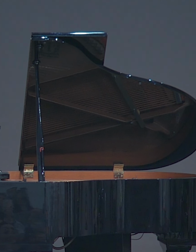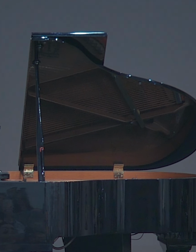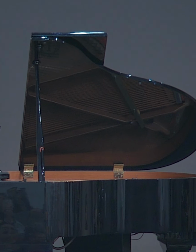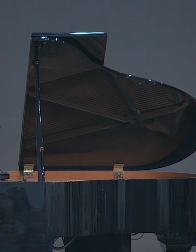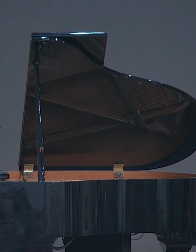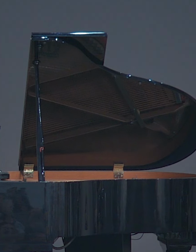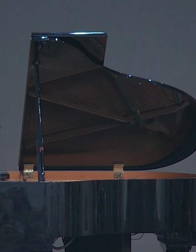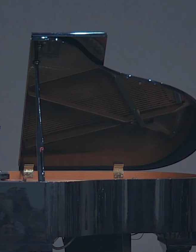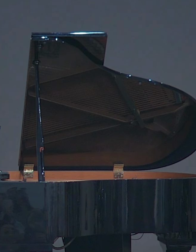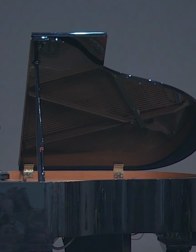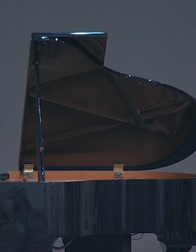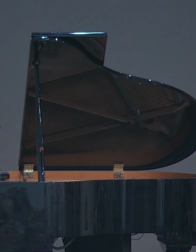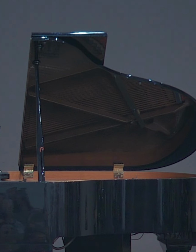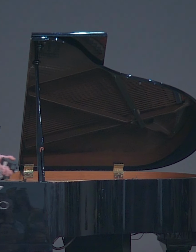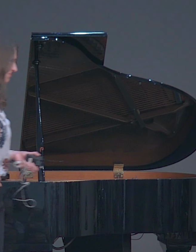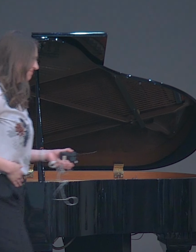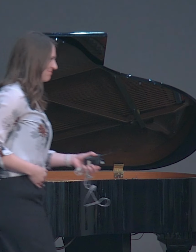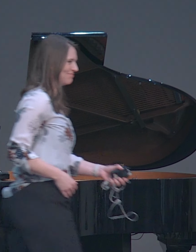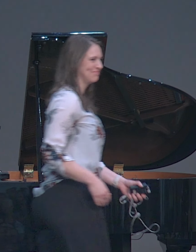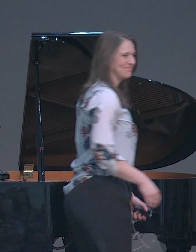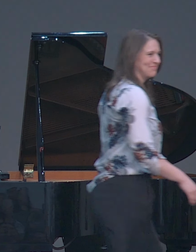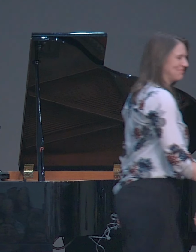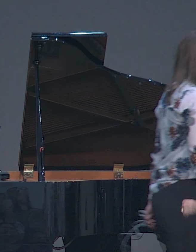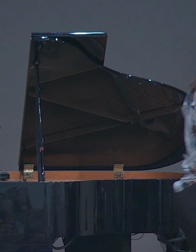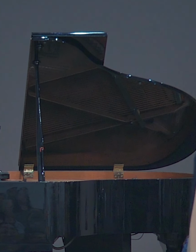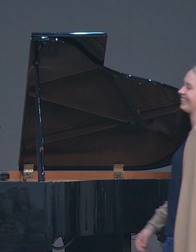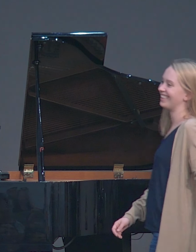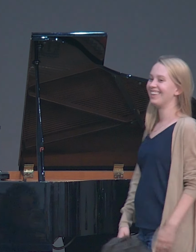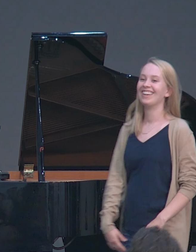verse 15. I'll let the interpreter get up here real quick.